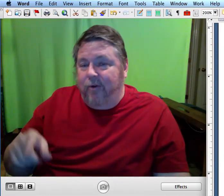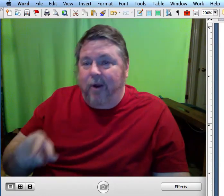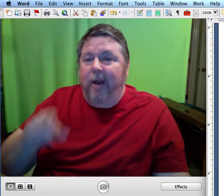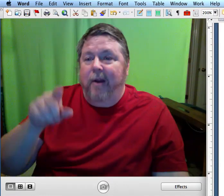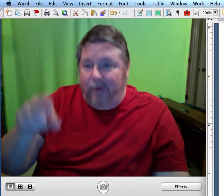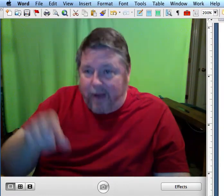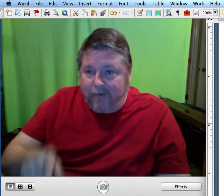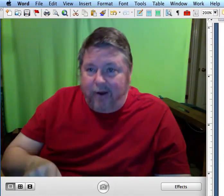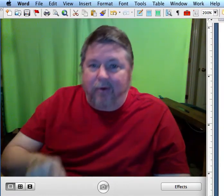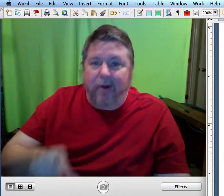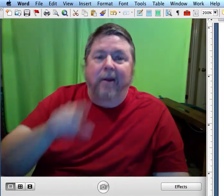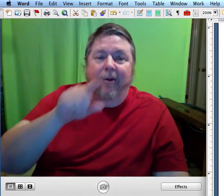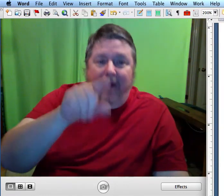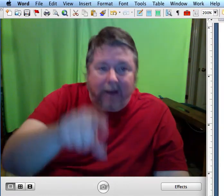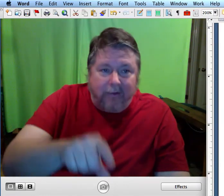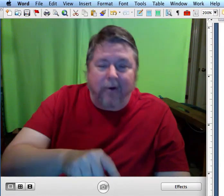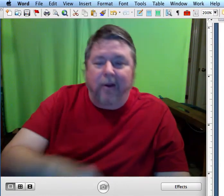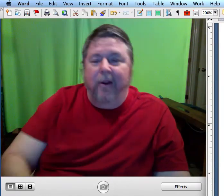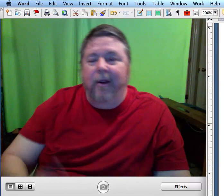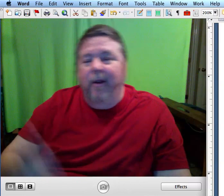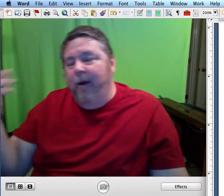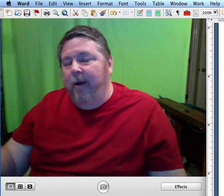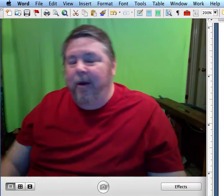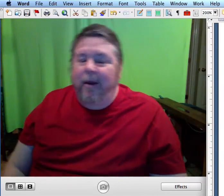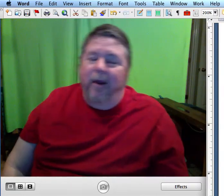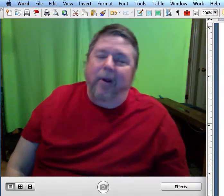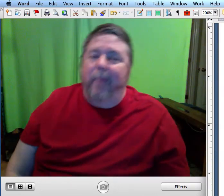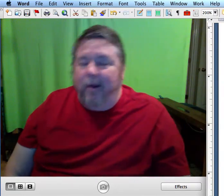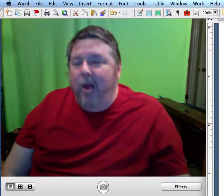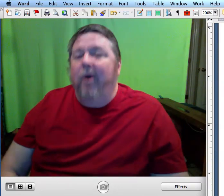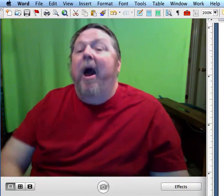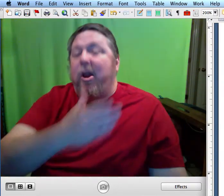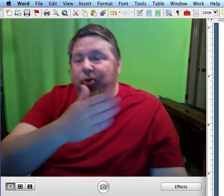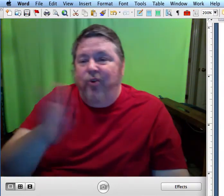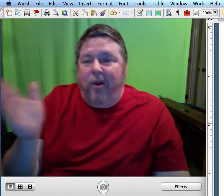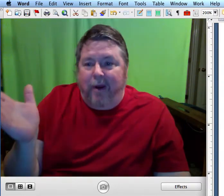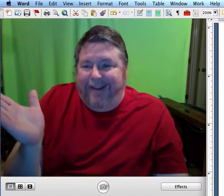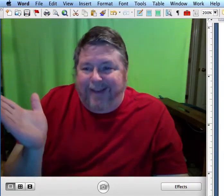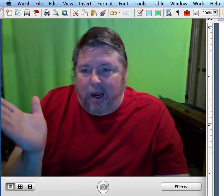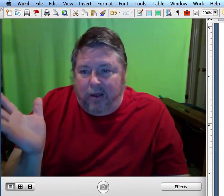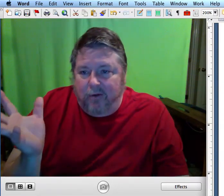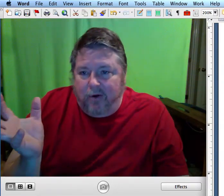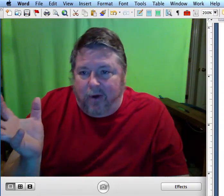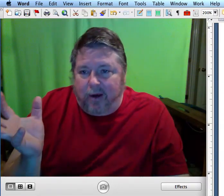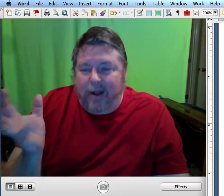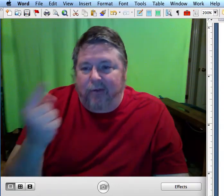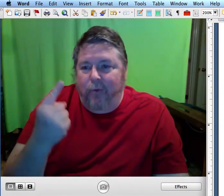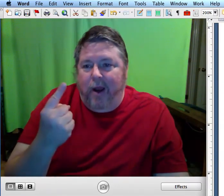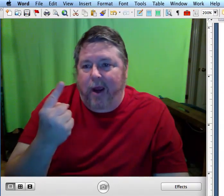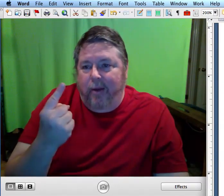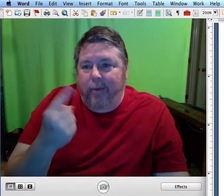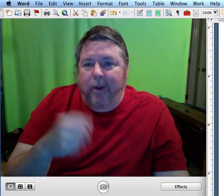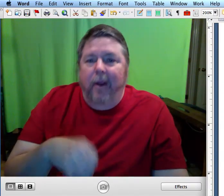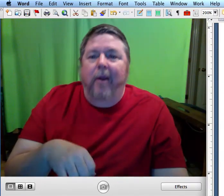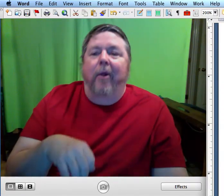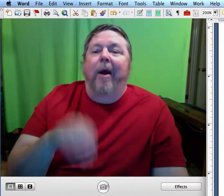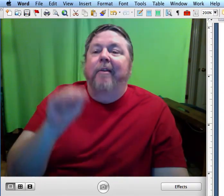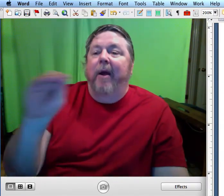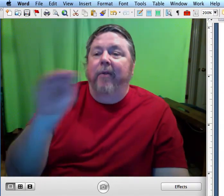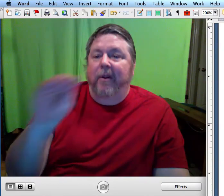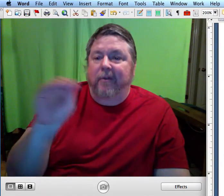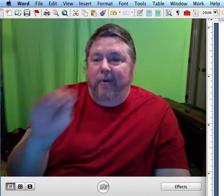sign correctly, I generated that sign correctly, I generated that sign correctly. Okay, come on. Okay, you generated the signs correctly. That's one item. You